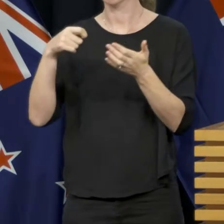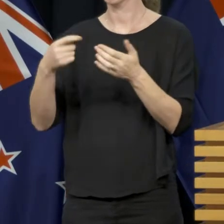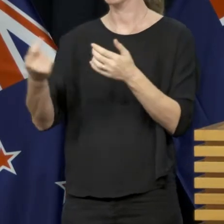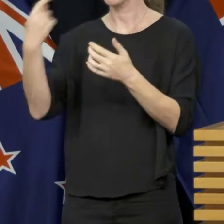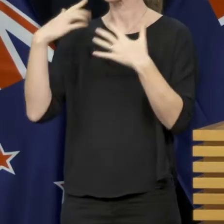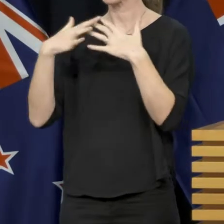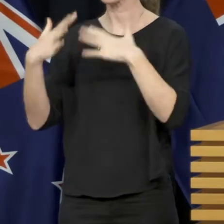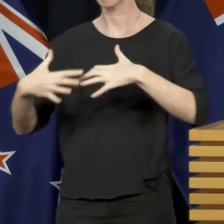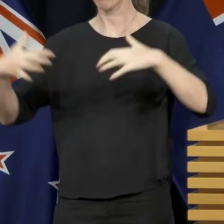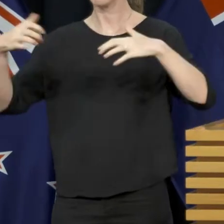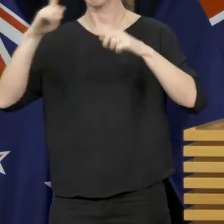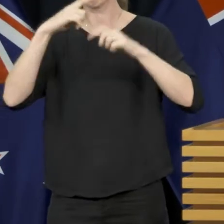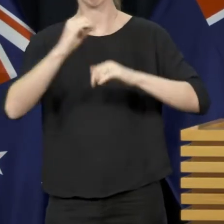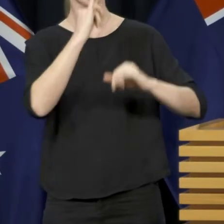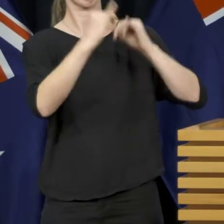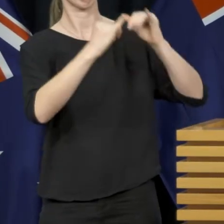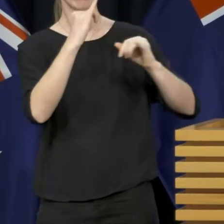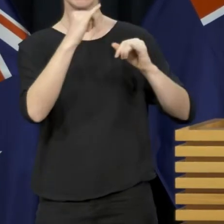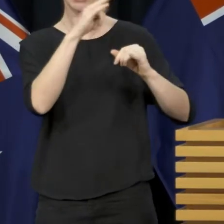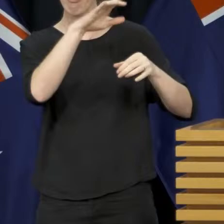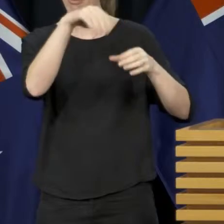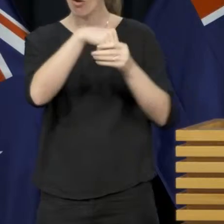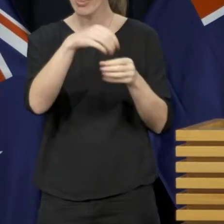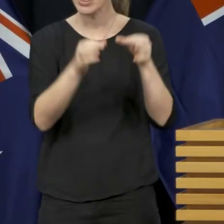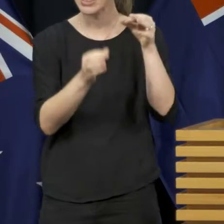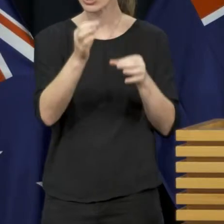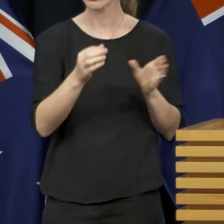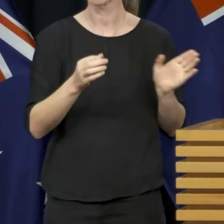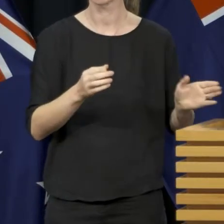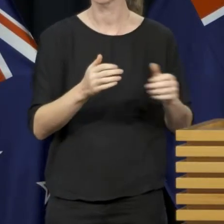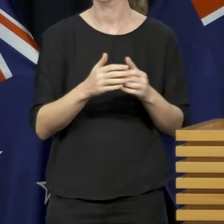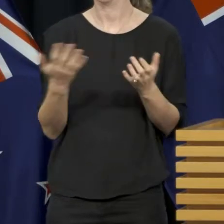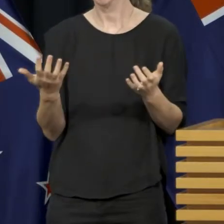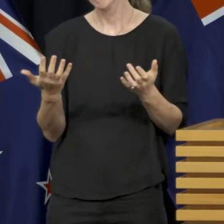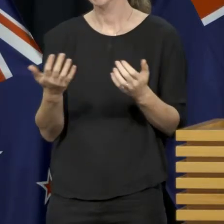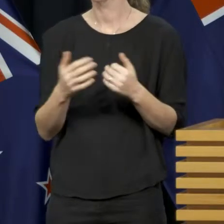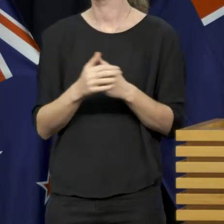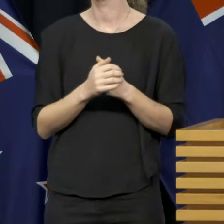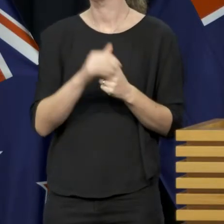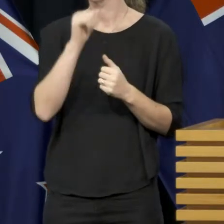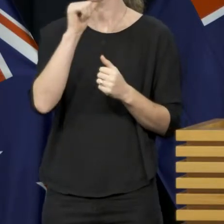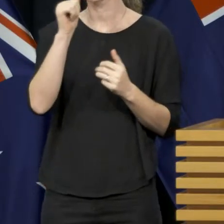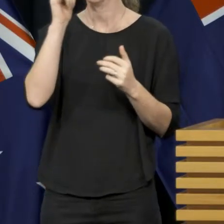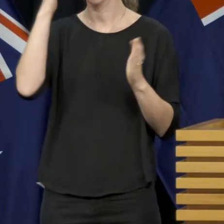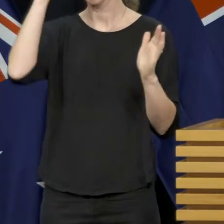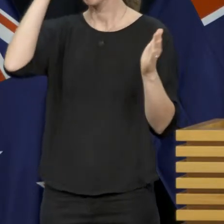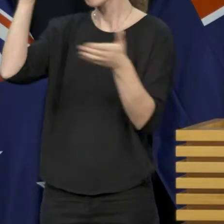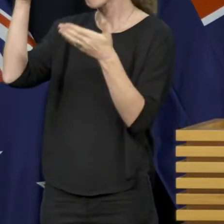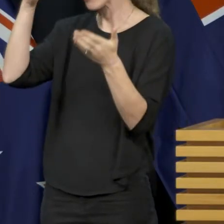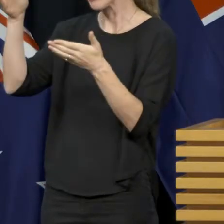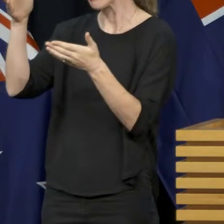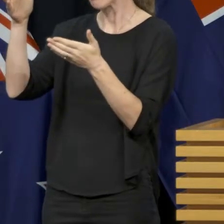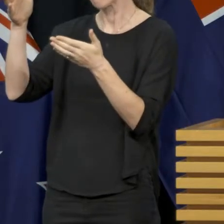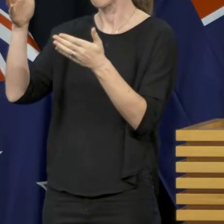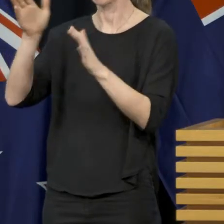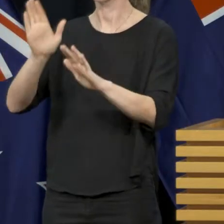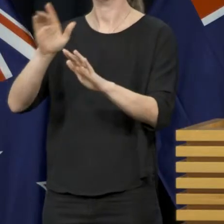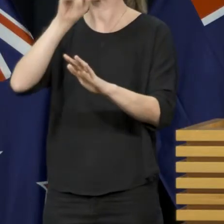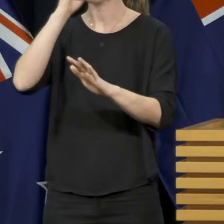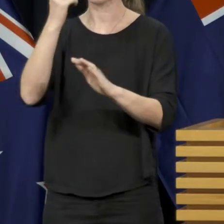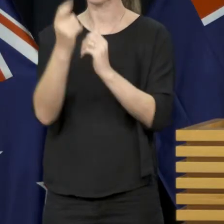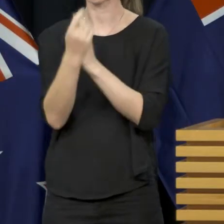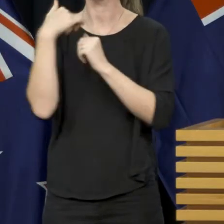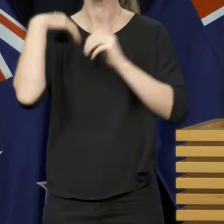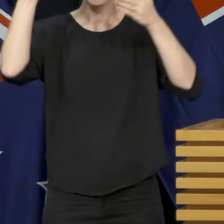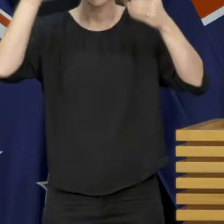against him? Oh, look, again, as I've said, regardless of the origin, ultimately, if there is any distraction to our COVID response, we just can't have that.